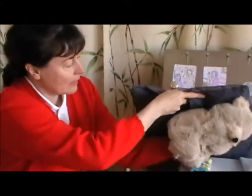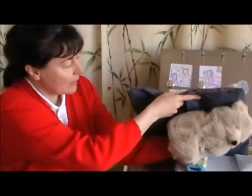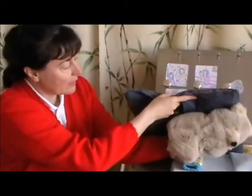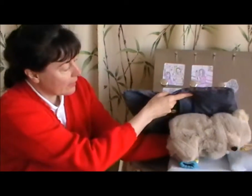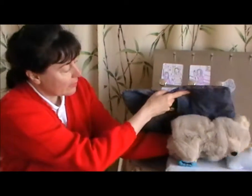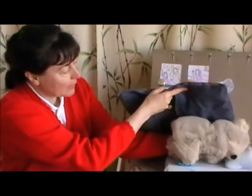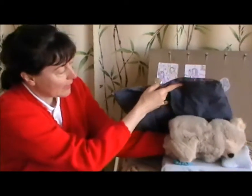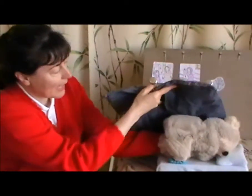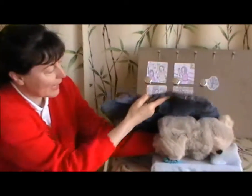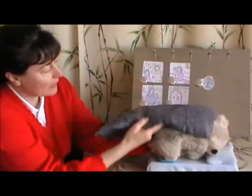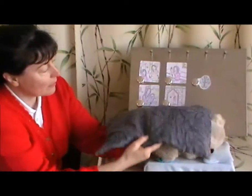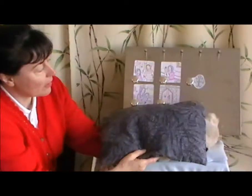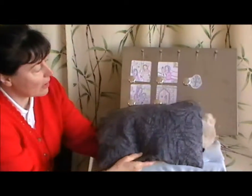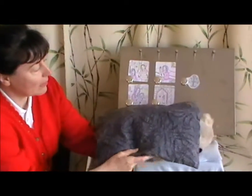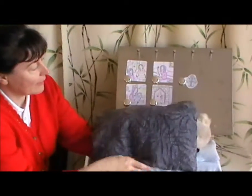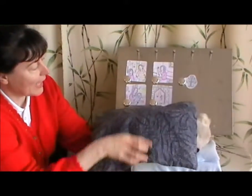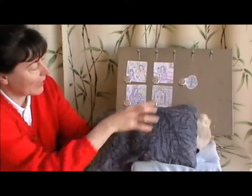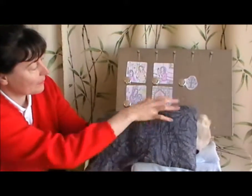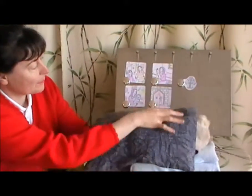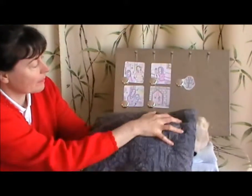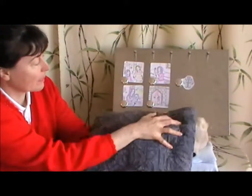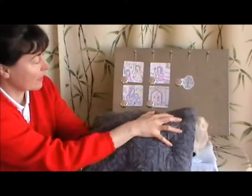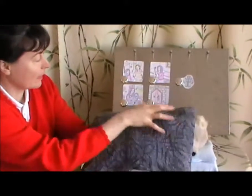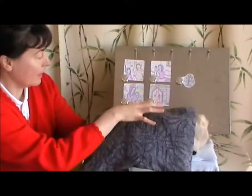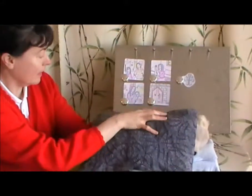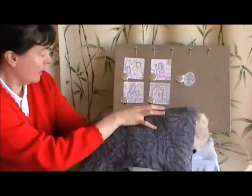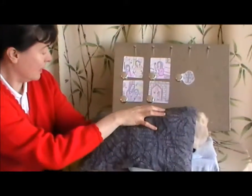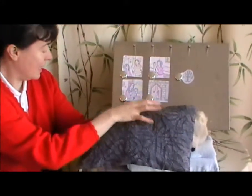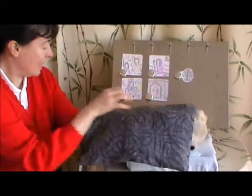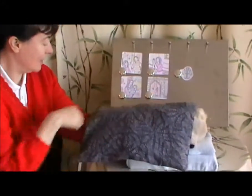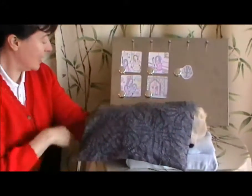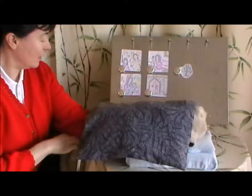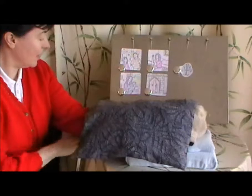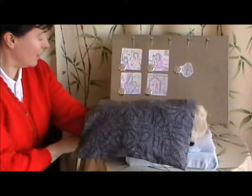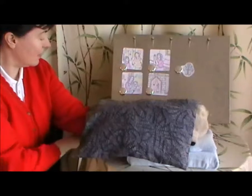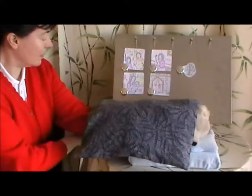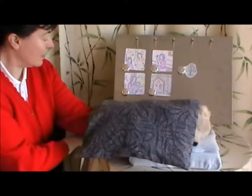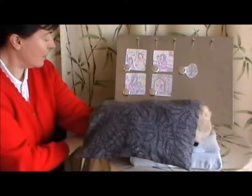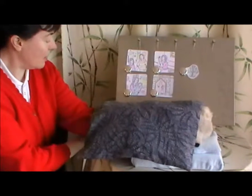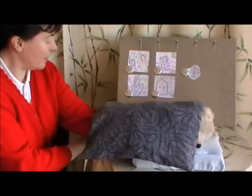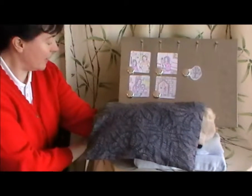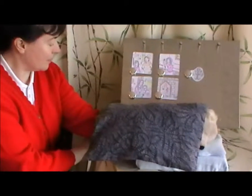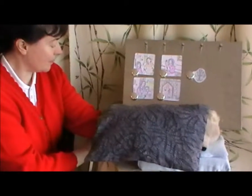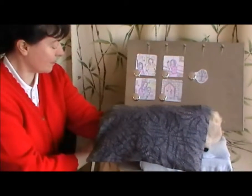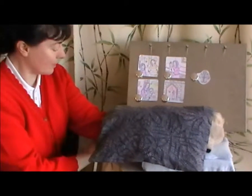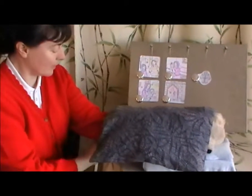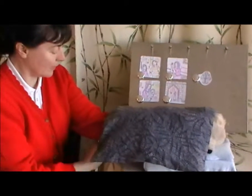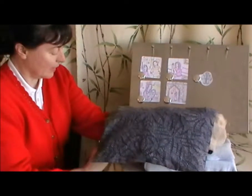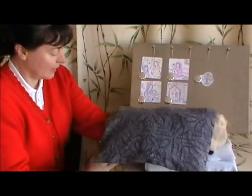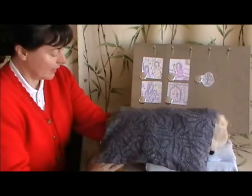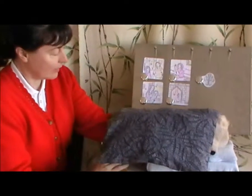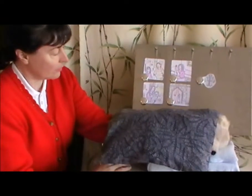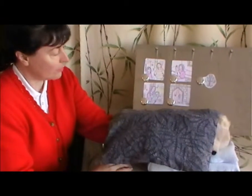it should be nice and warm in there. Now, the next part of the story is